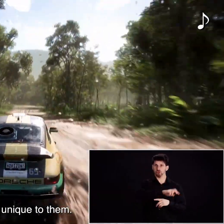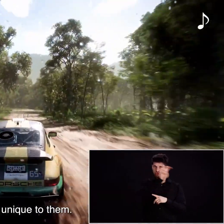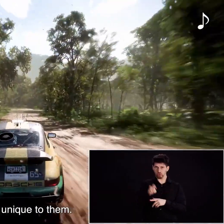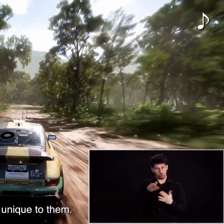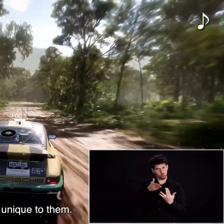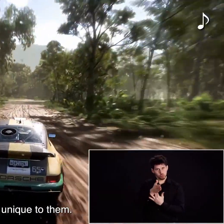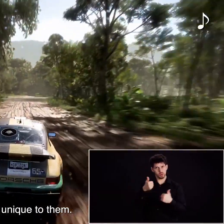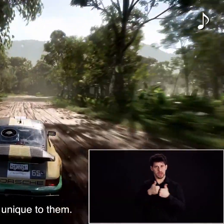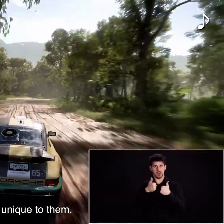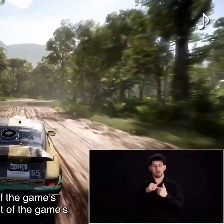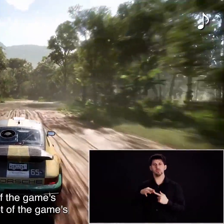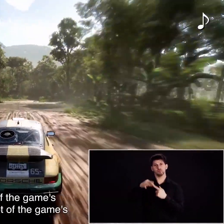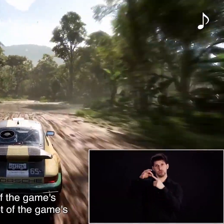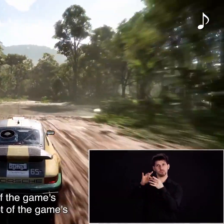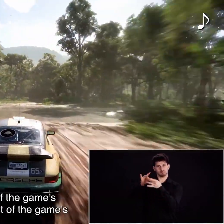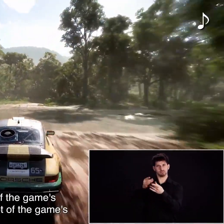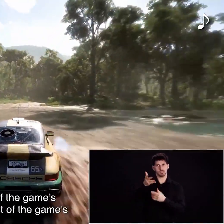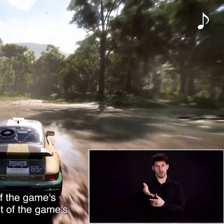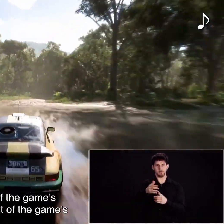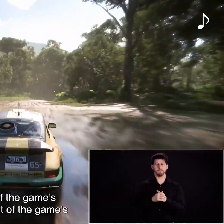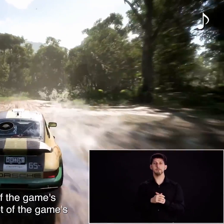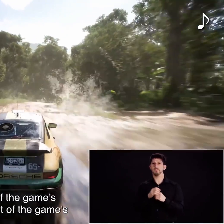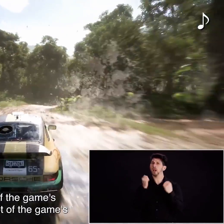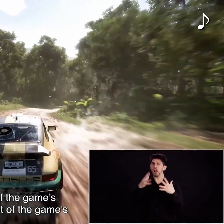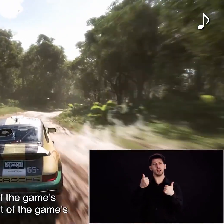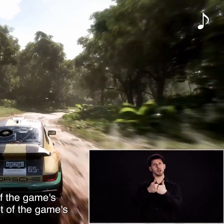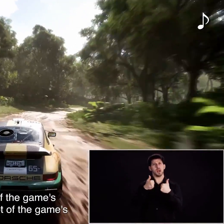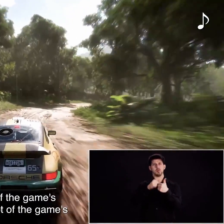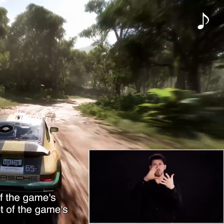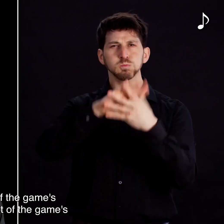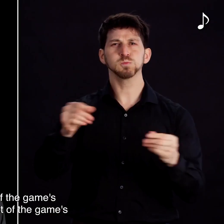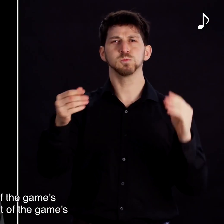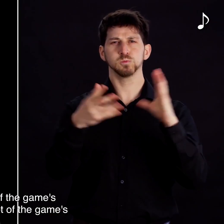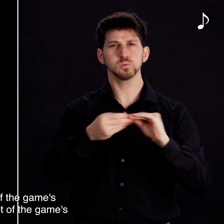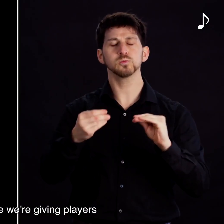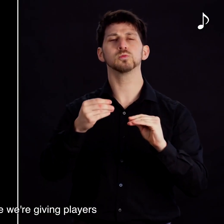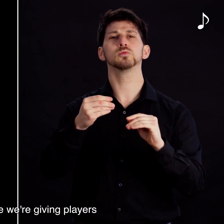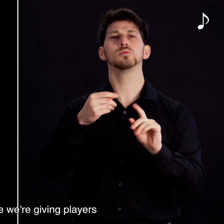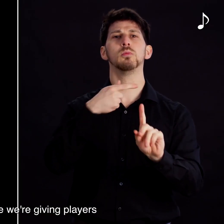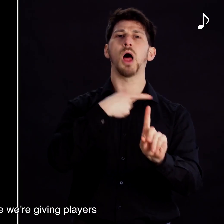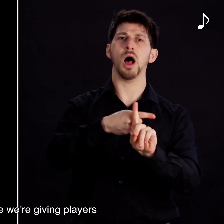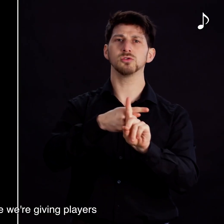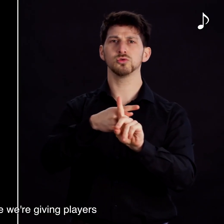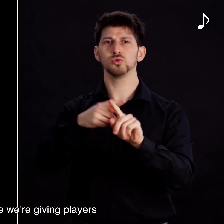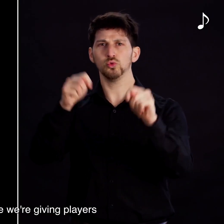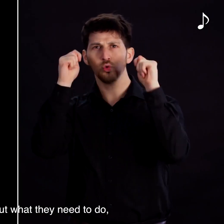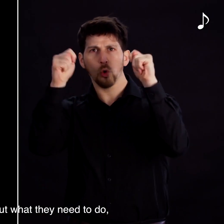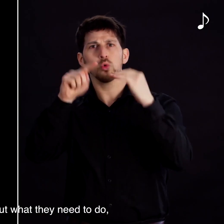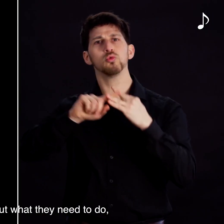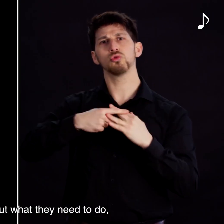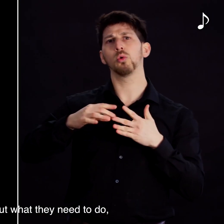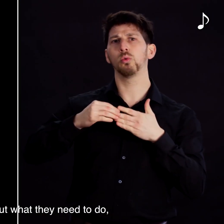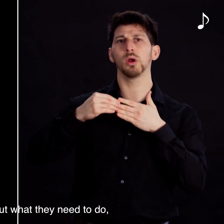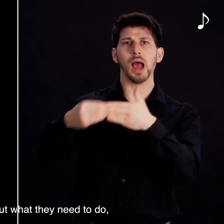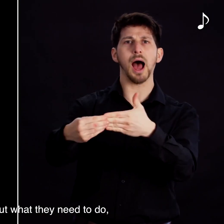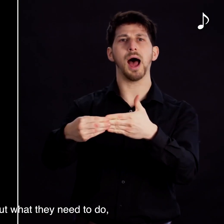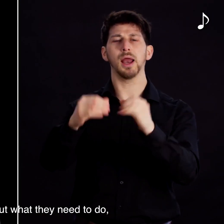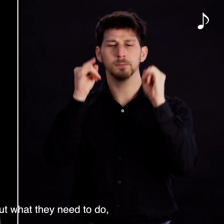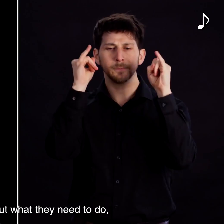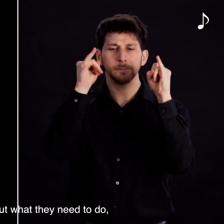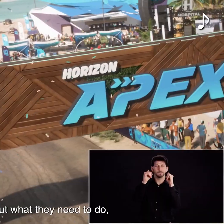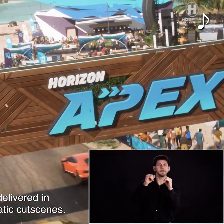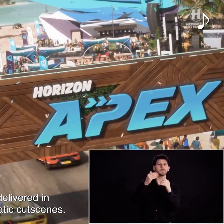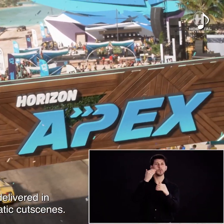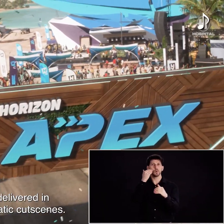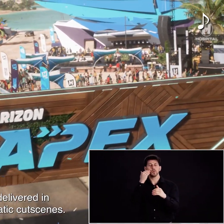pretty much unique to them. And a lot of the game's story and a lot of the game's tutorial where we're giving players instructions about what they need to